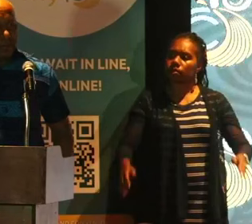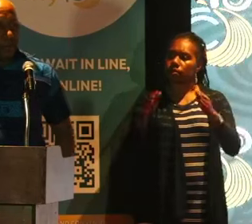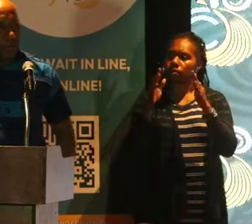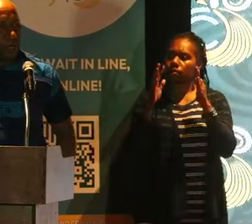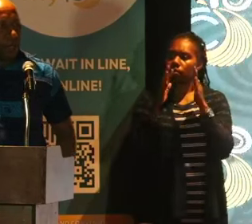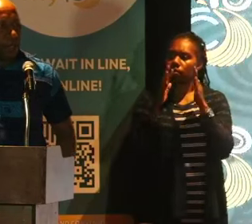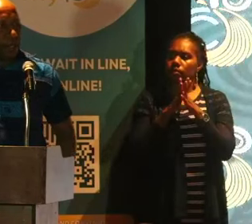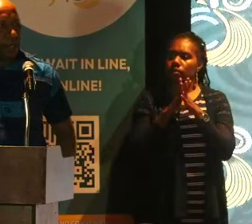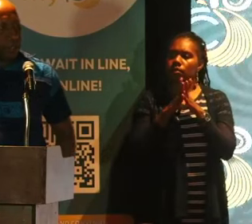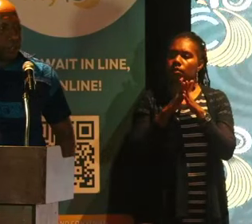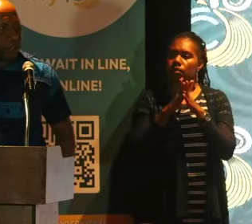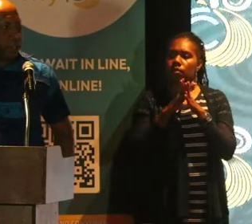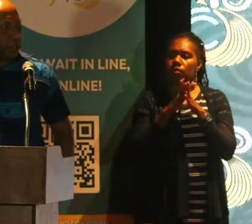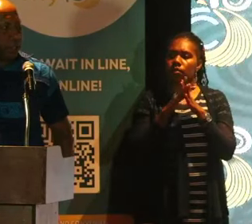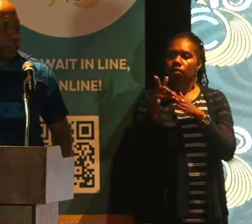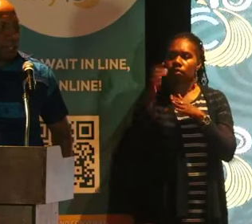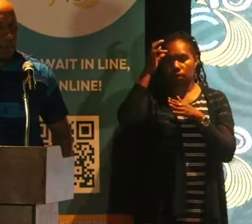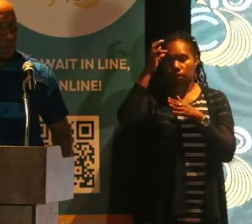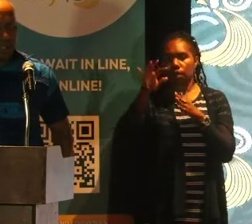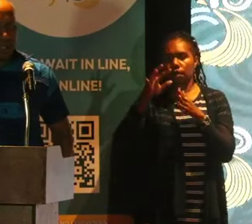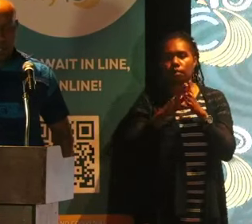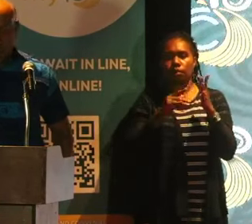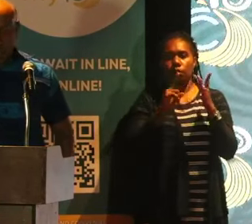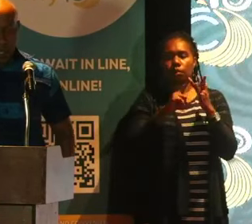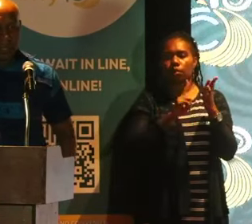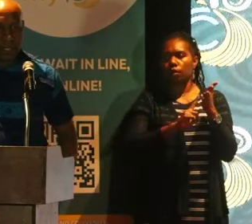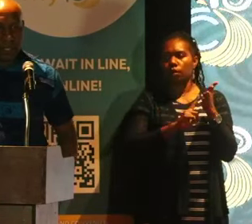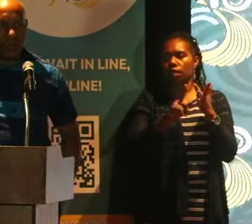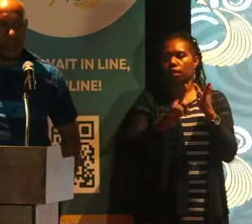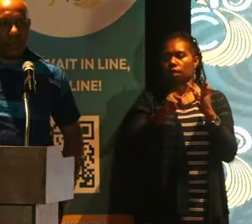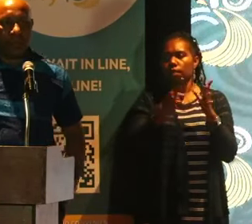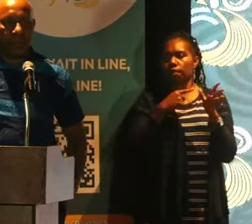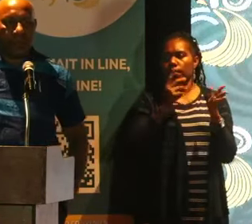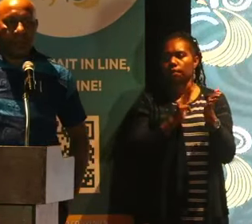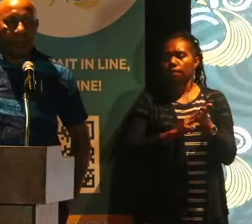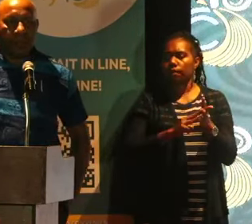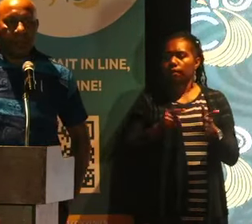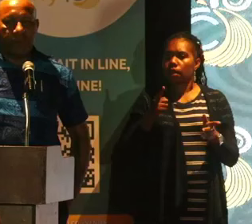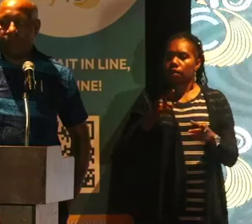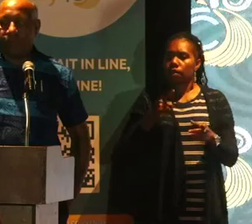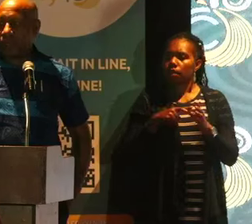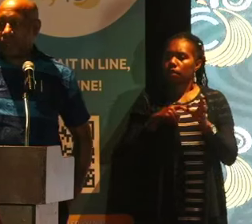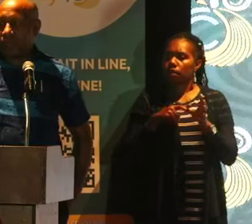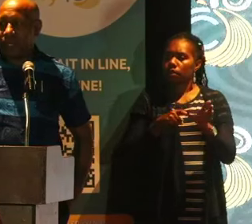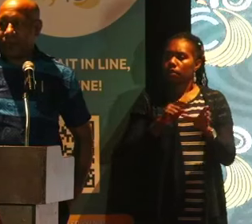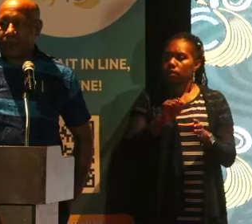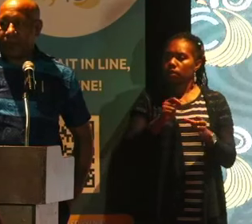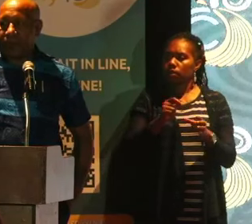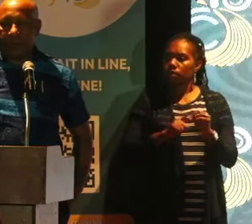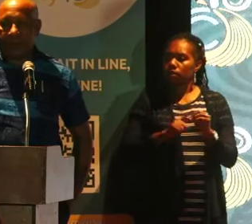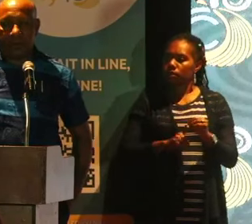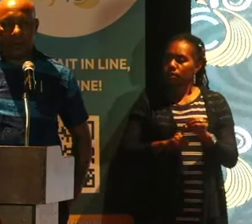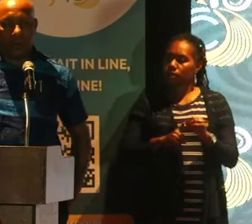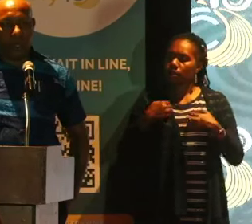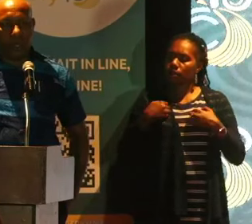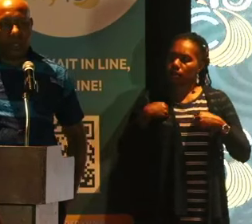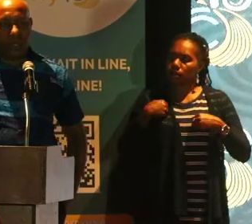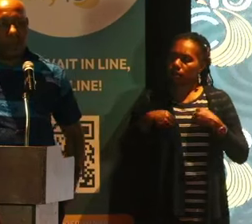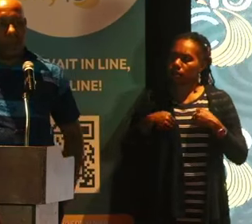Me work long, not a division, but this lab one a sticky issue. The film also on this line one a right